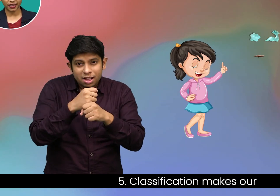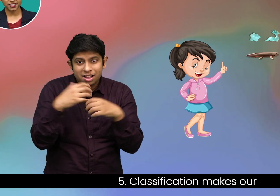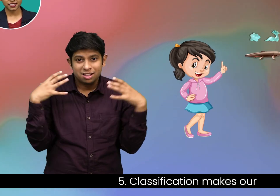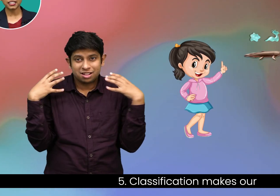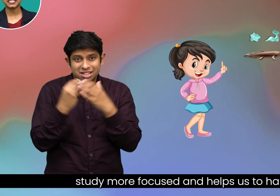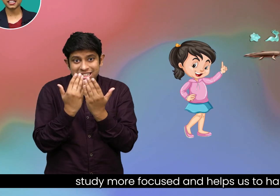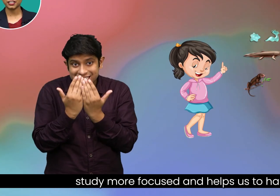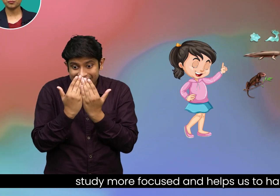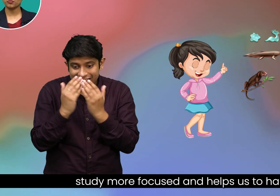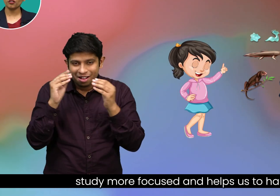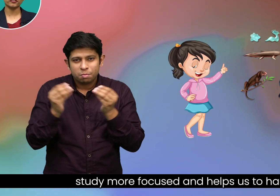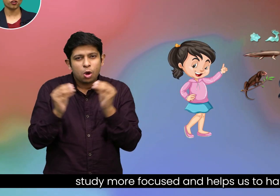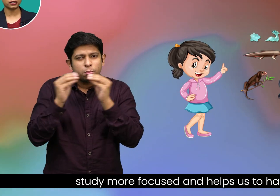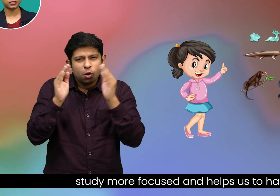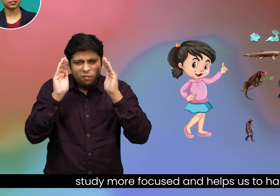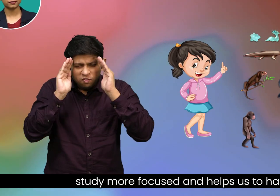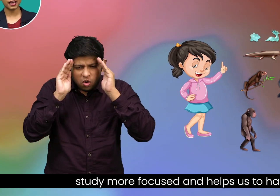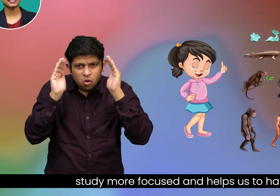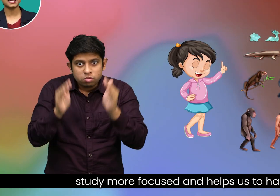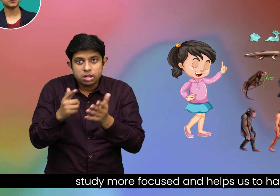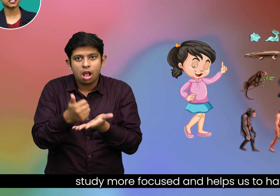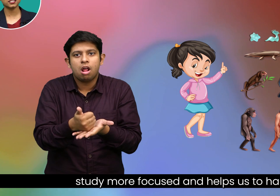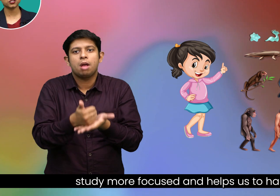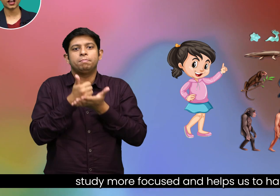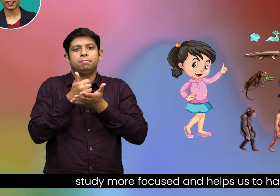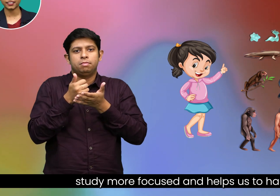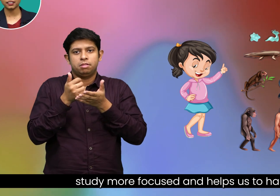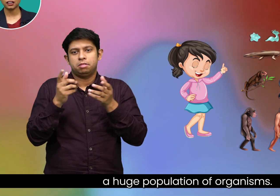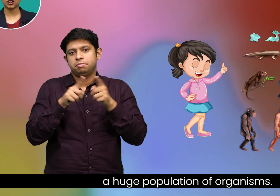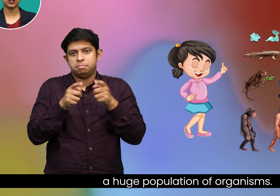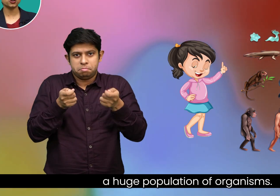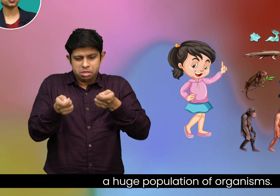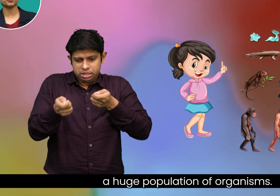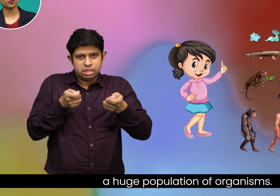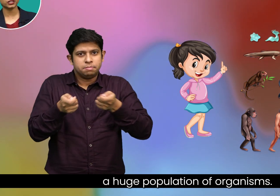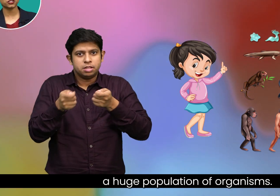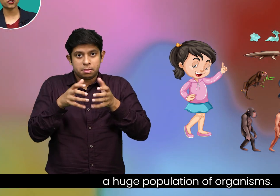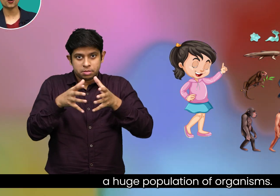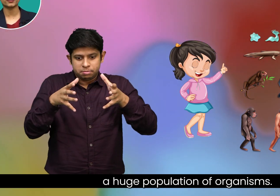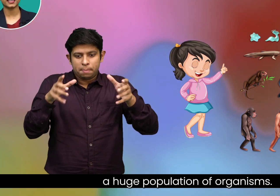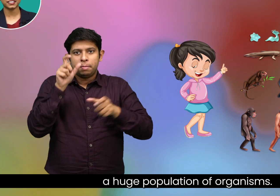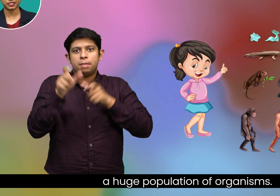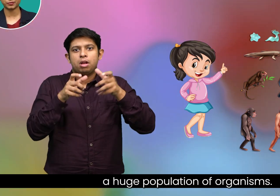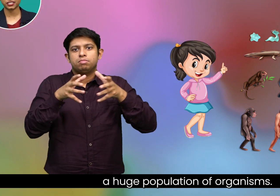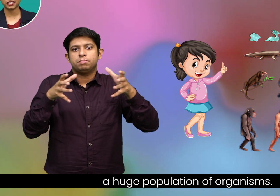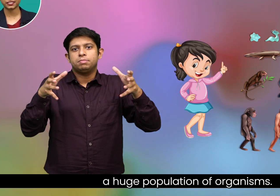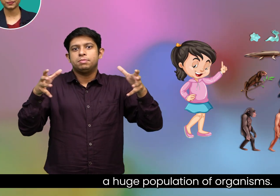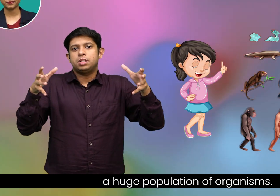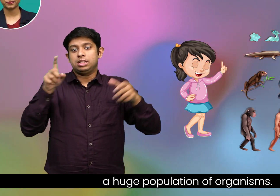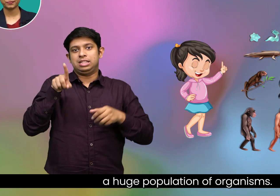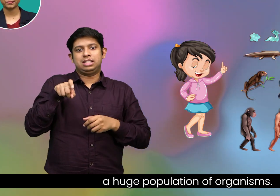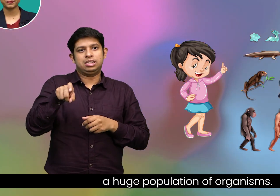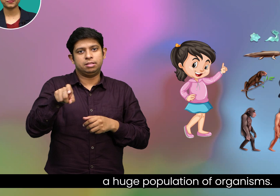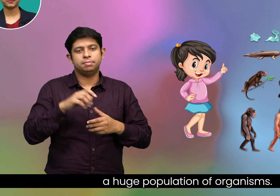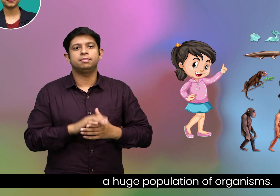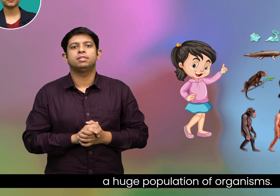Classification makes our study more focused and helps us to handle a huge population of organisms.